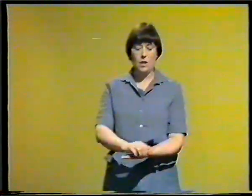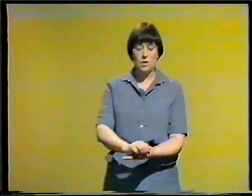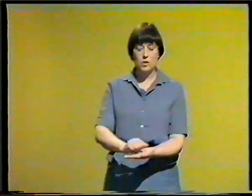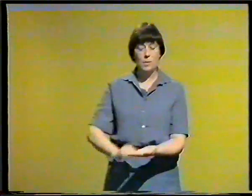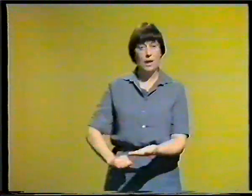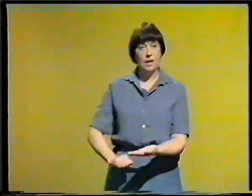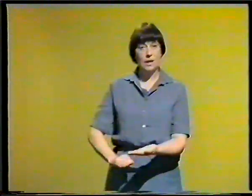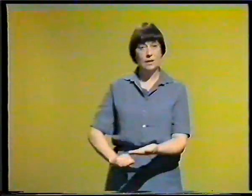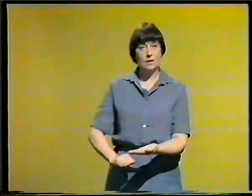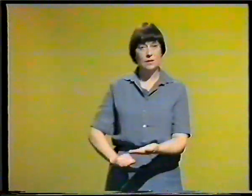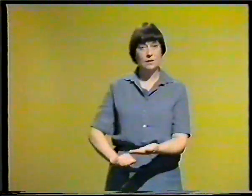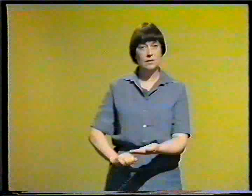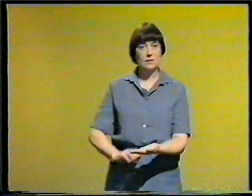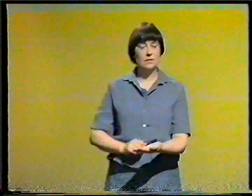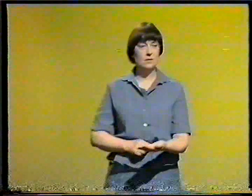To buy,